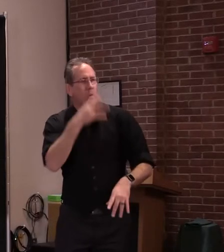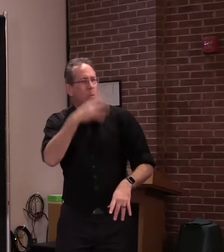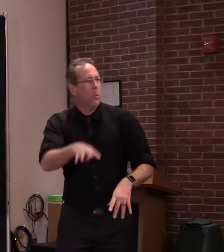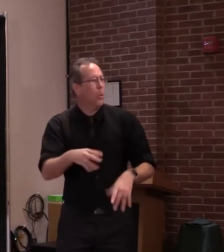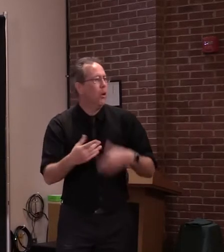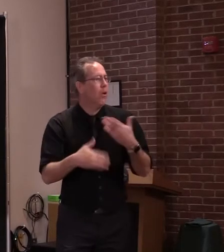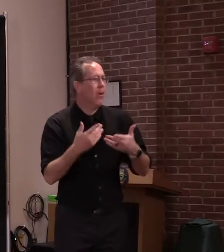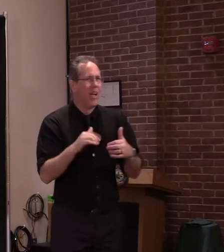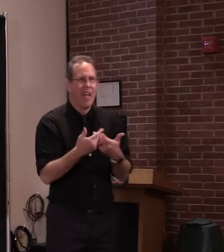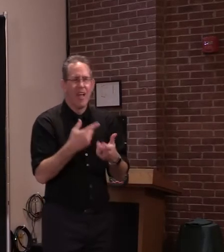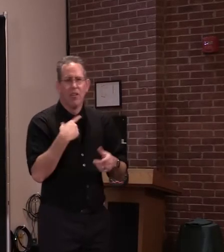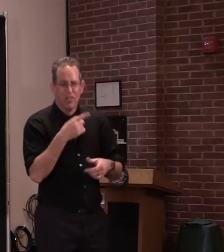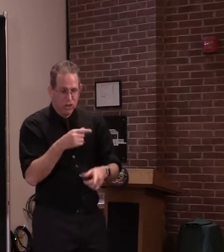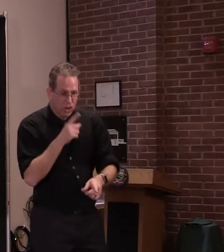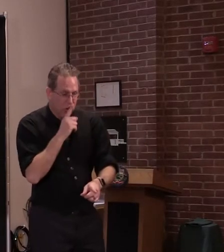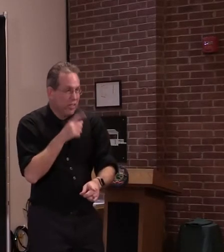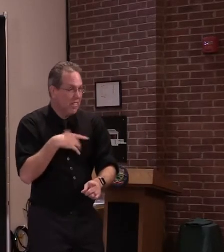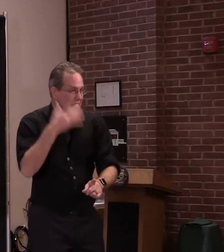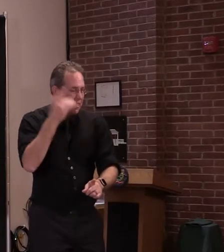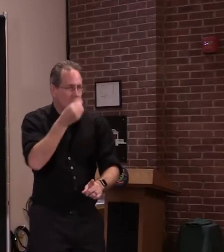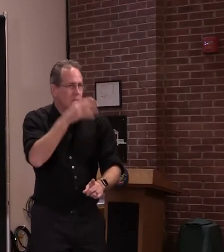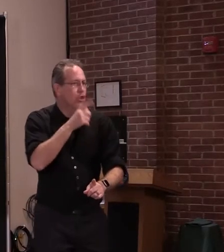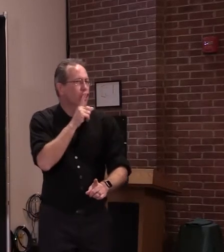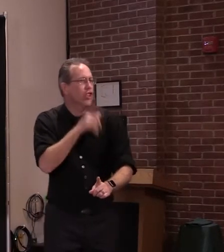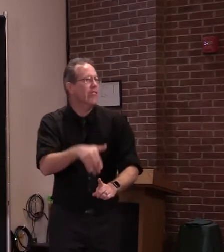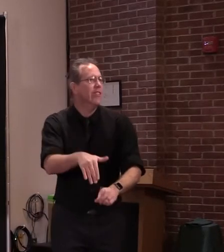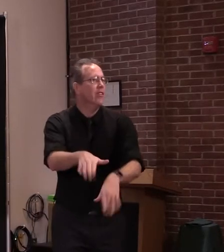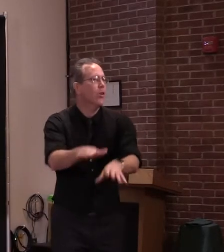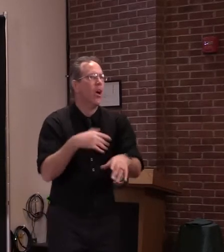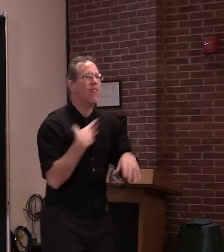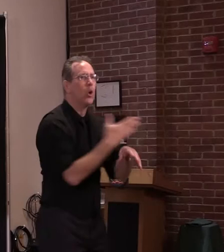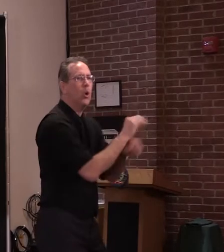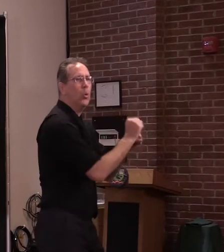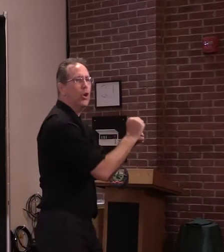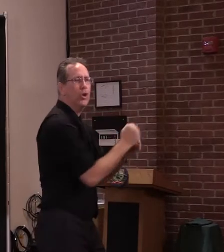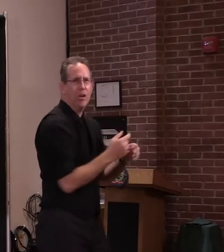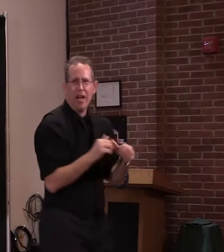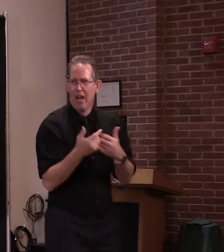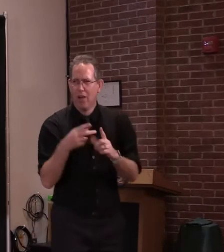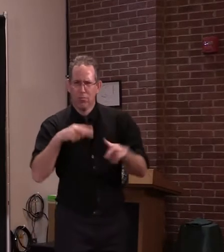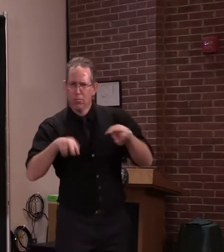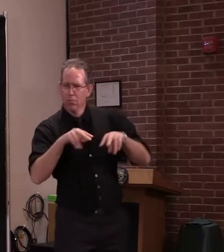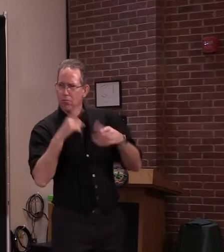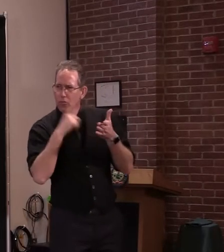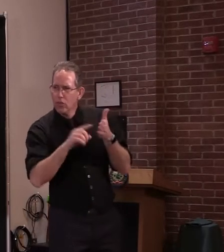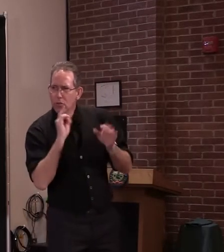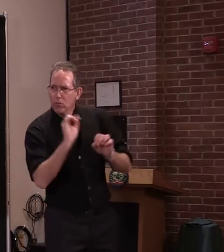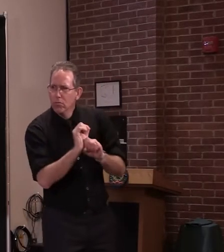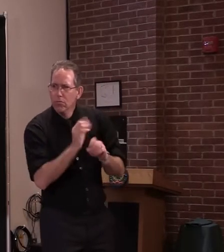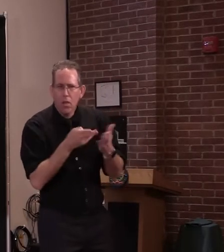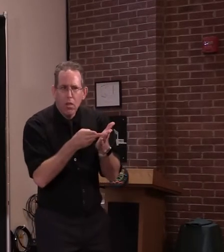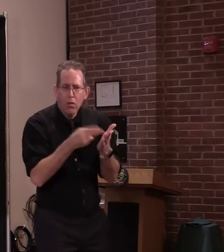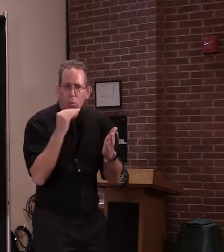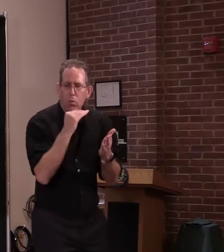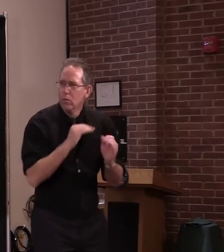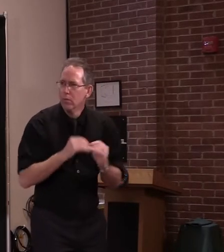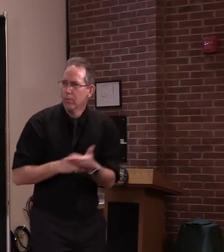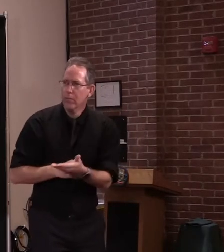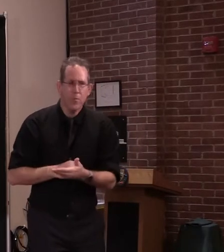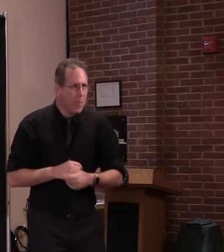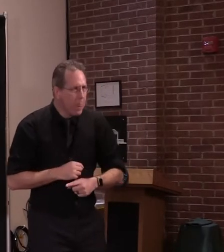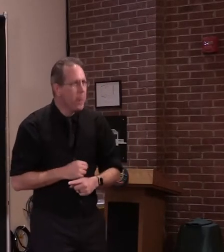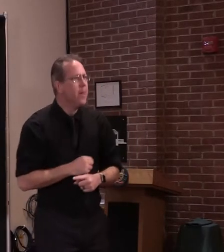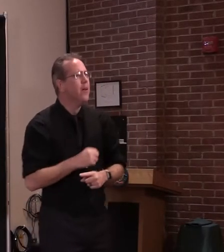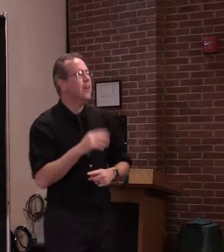mean, these are some of the risks that we're taking on a regular basis. This is like going from pandemic to